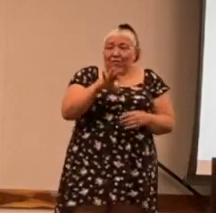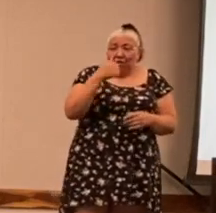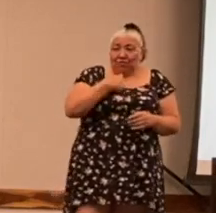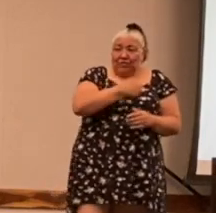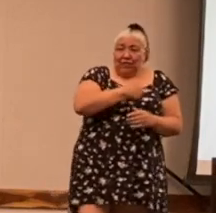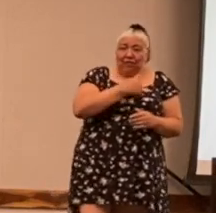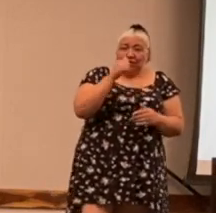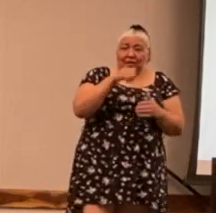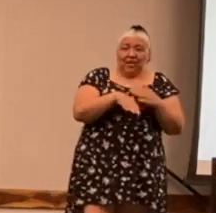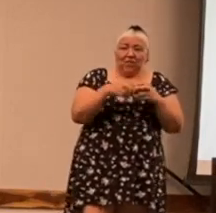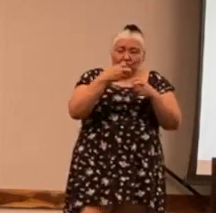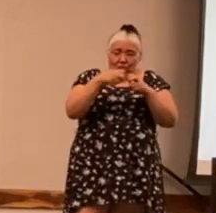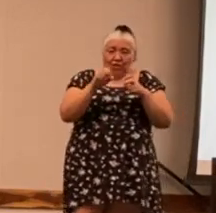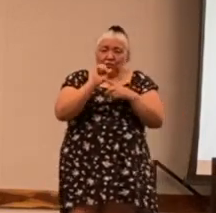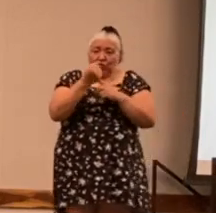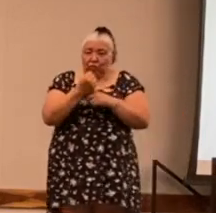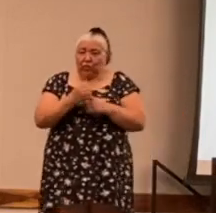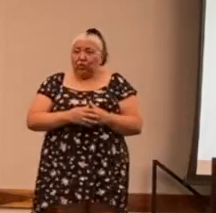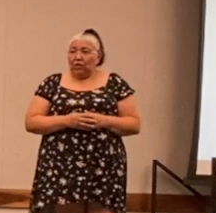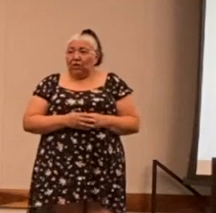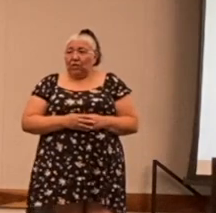ourselves in a rough situation with